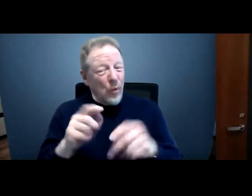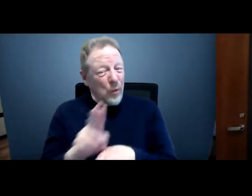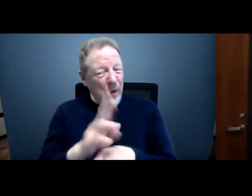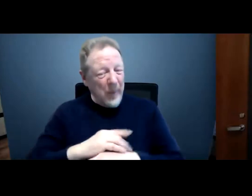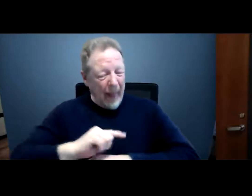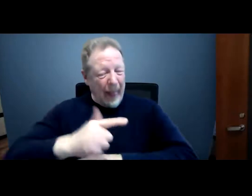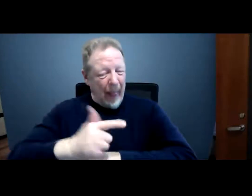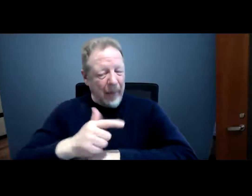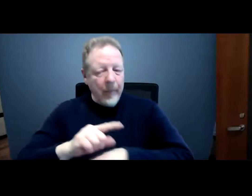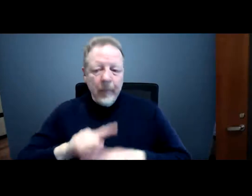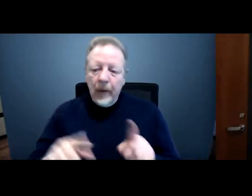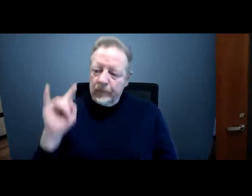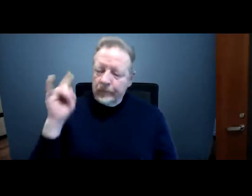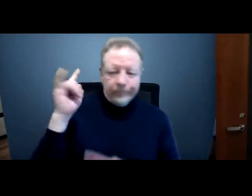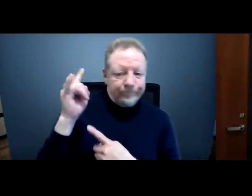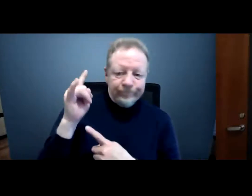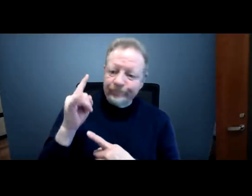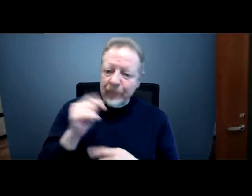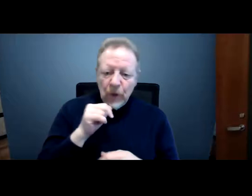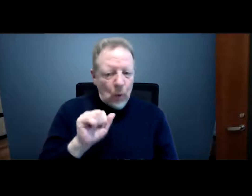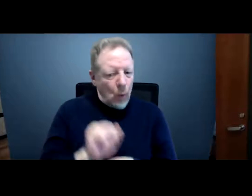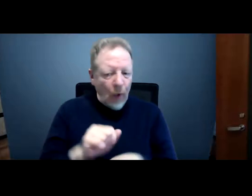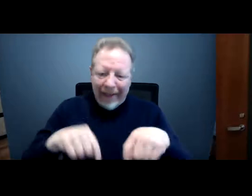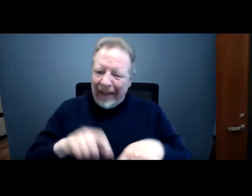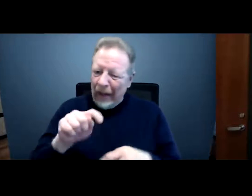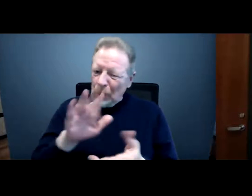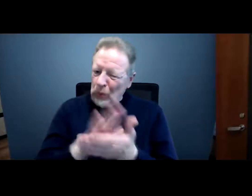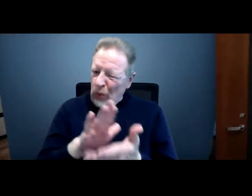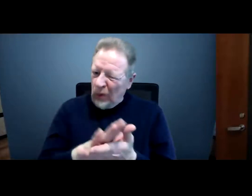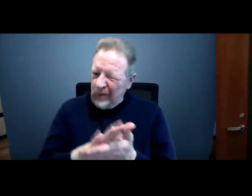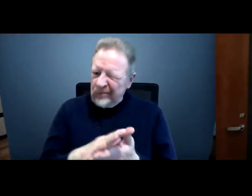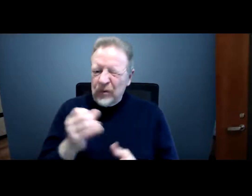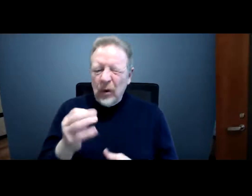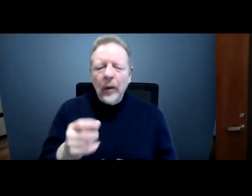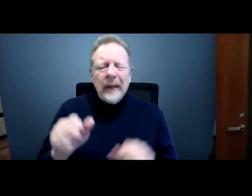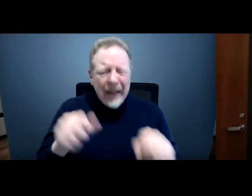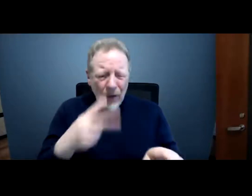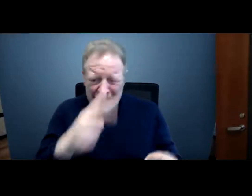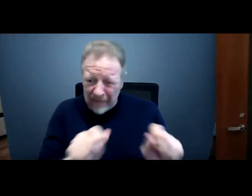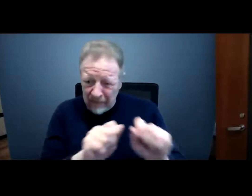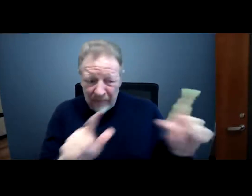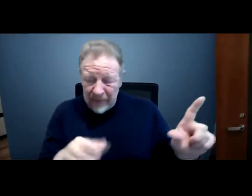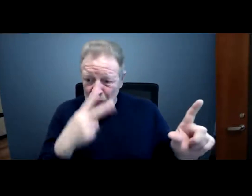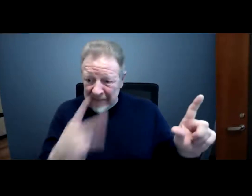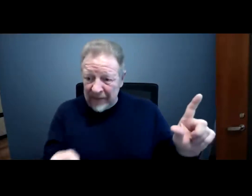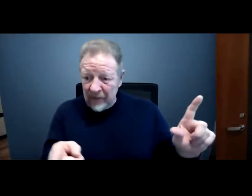here at school. So just tell me, can you see this? Because I'm not sure if you